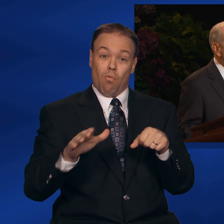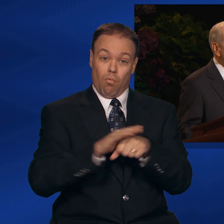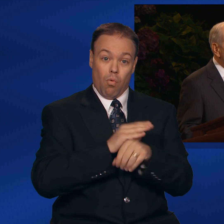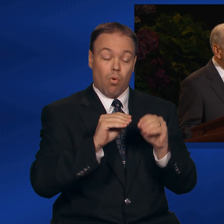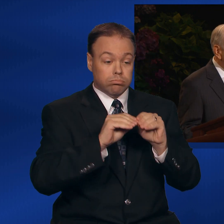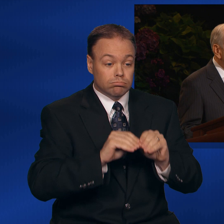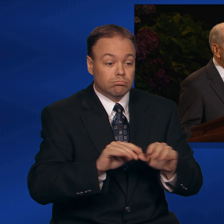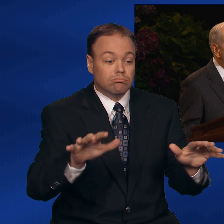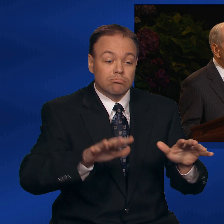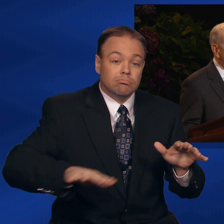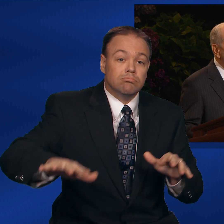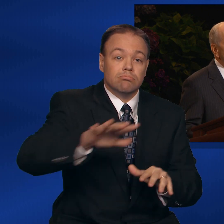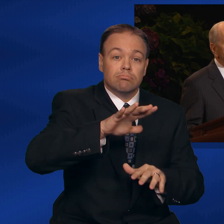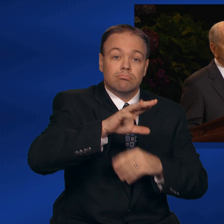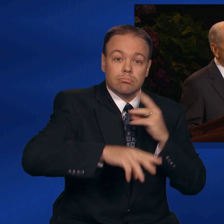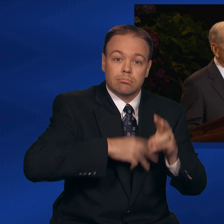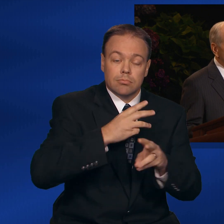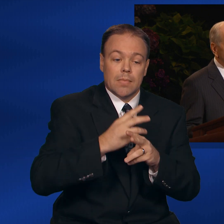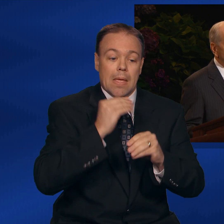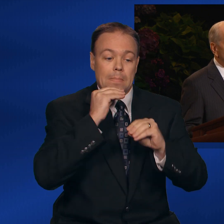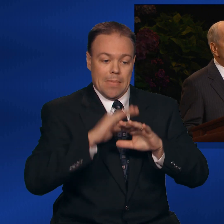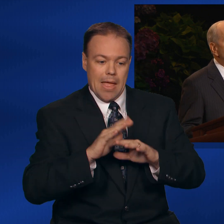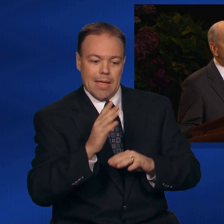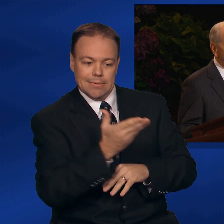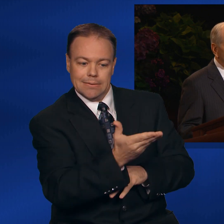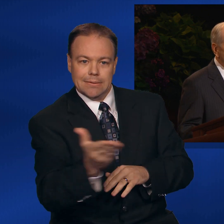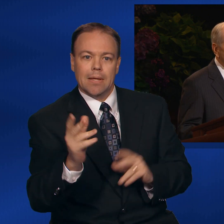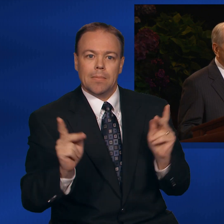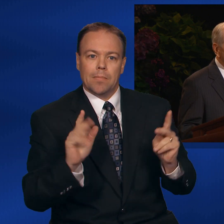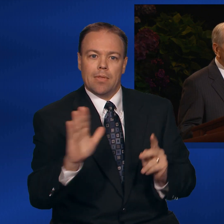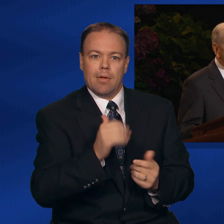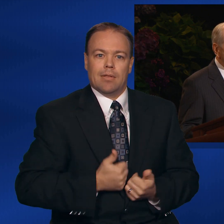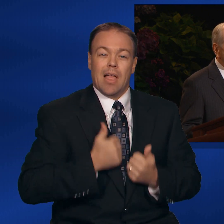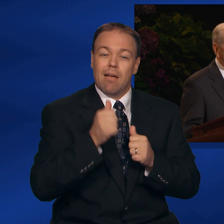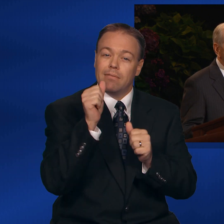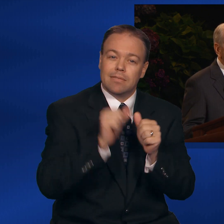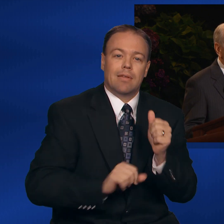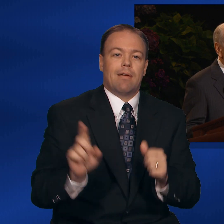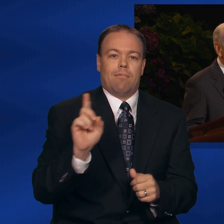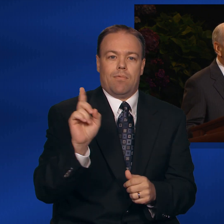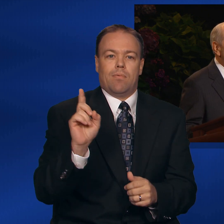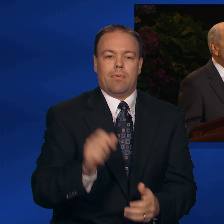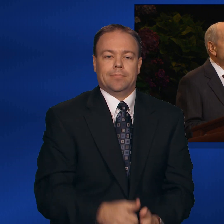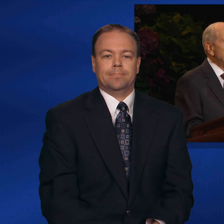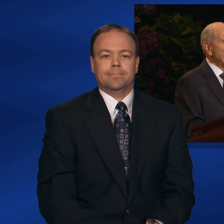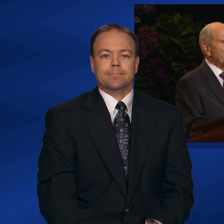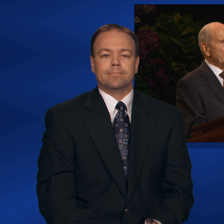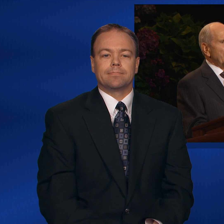abroad and bless the lives of people everywhere.